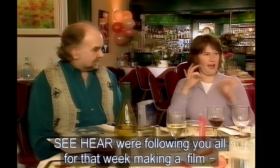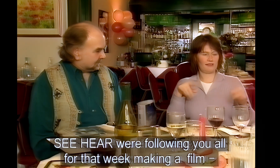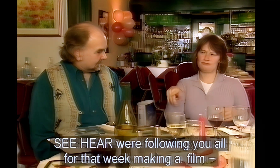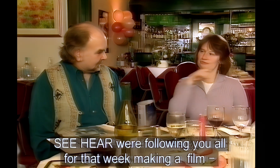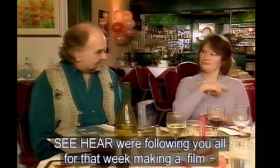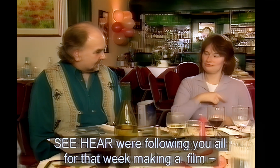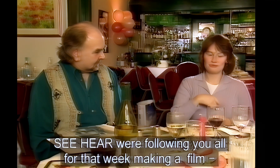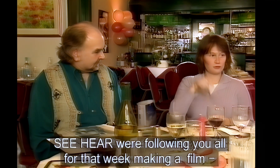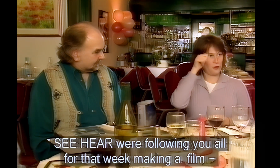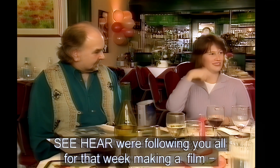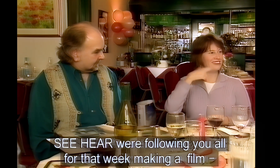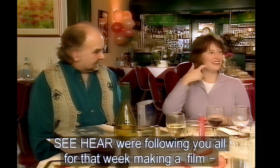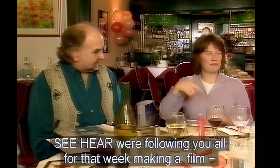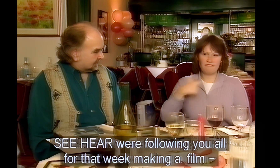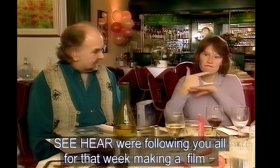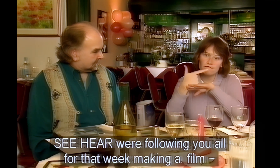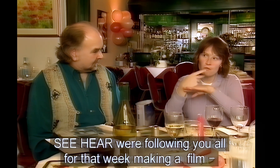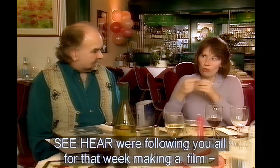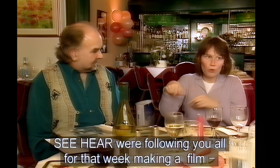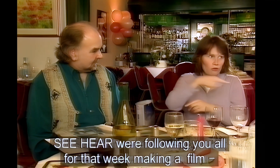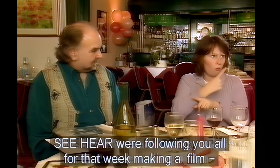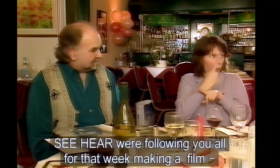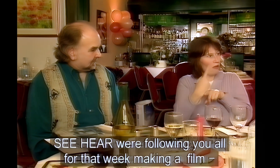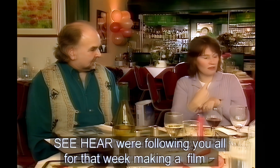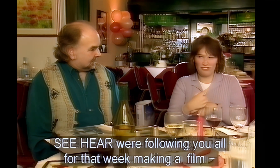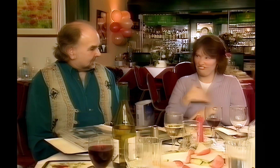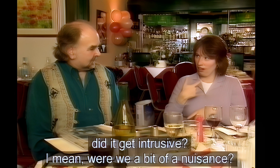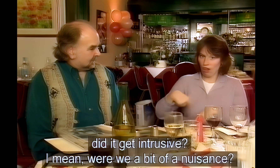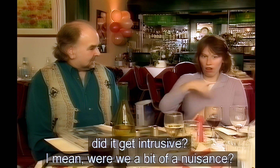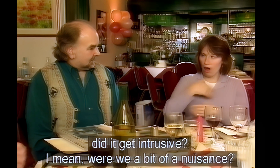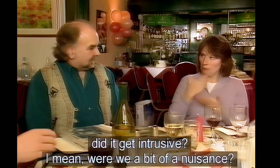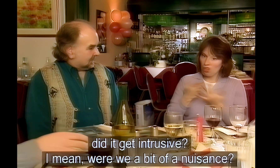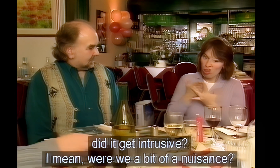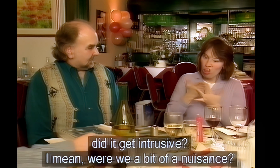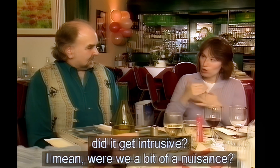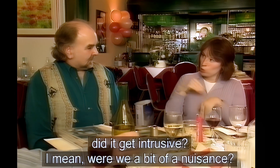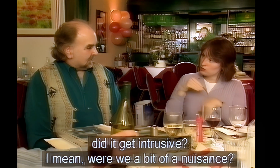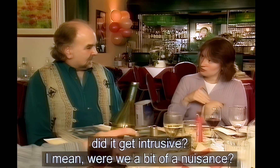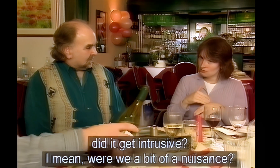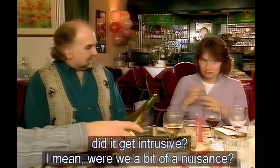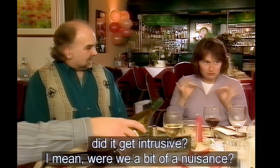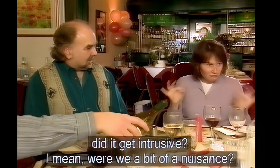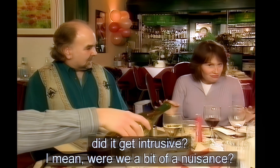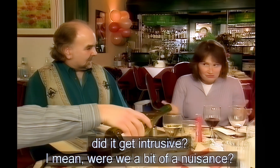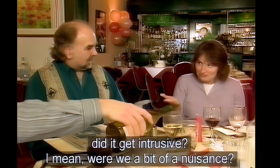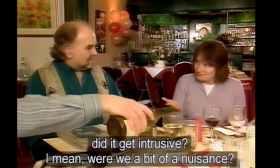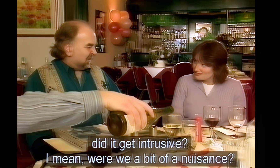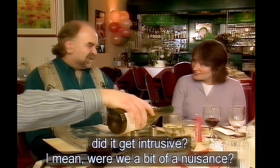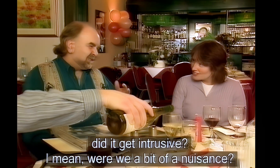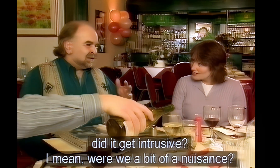There's something I've been wanting to ask. See here, we're following you all for that week, making a film. But did it get intrusive? I mean, were we a bit of a